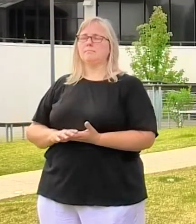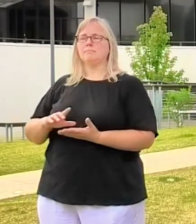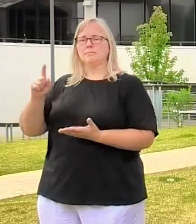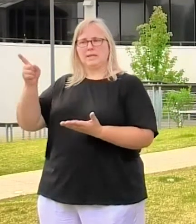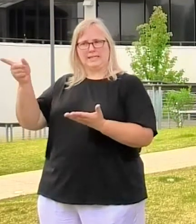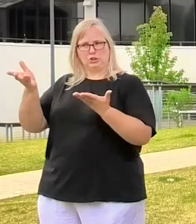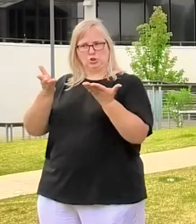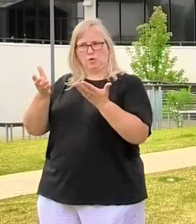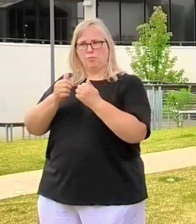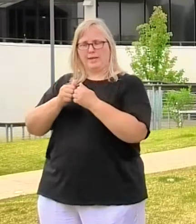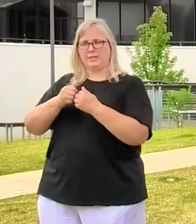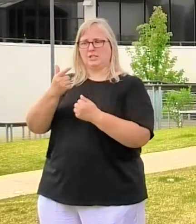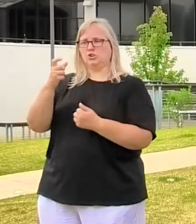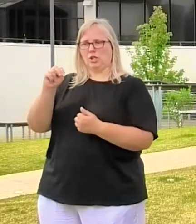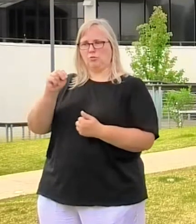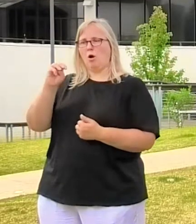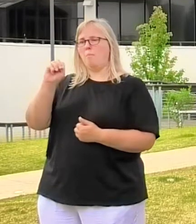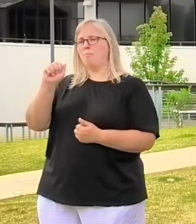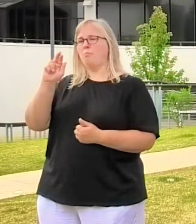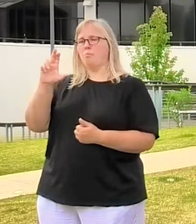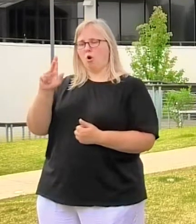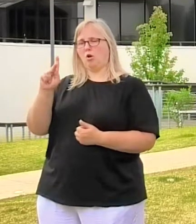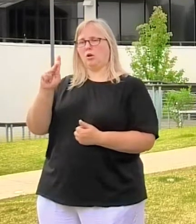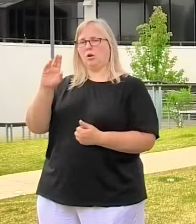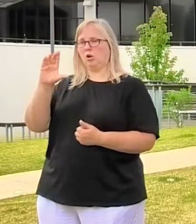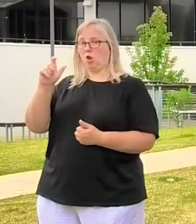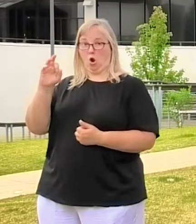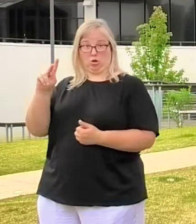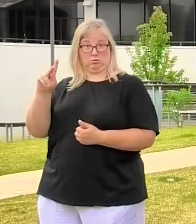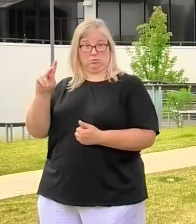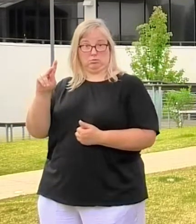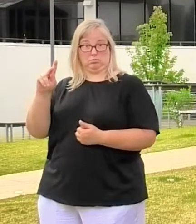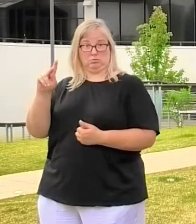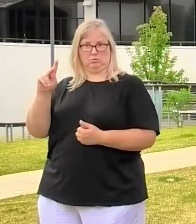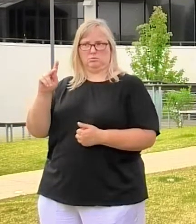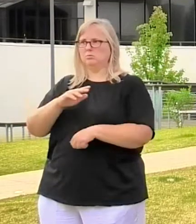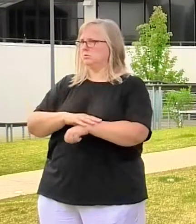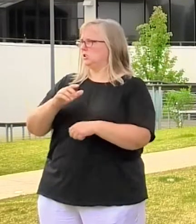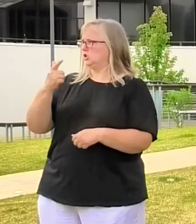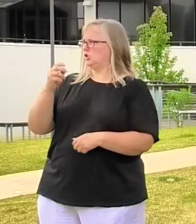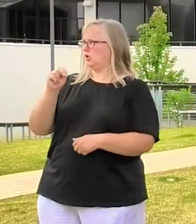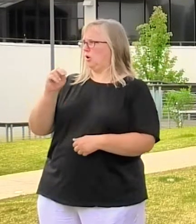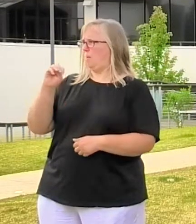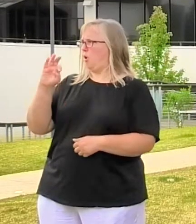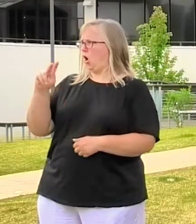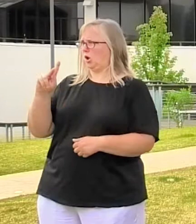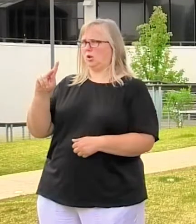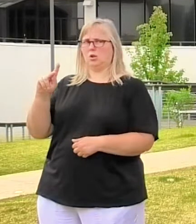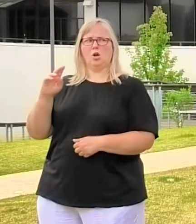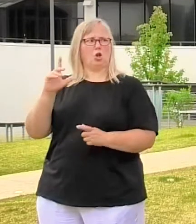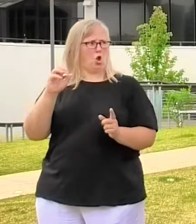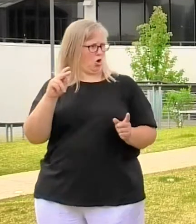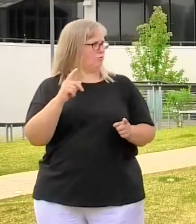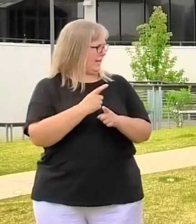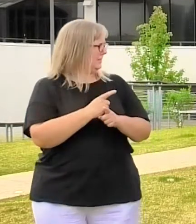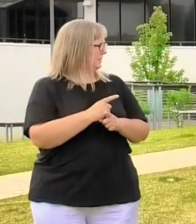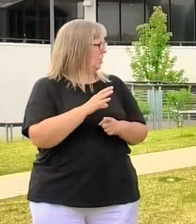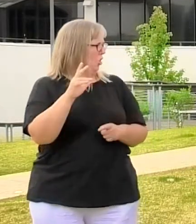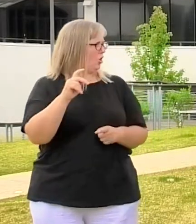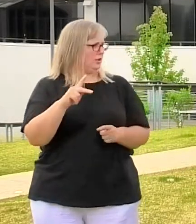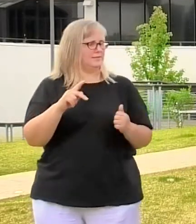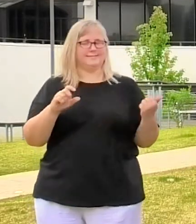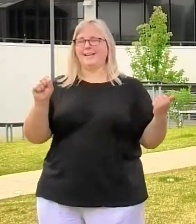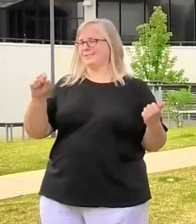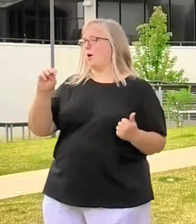Served with General Mark Clark. General Mark. Clark? It was Clark, wasn't it?